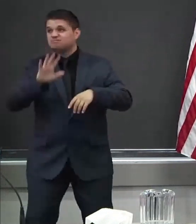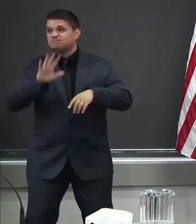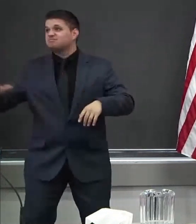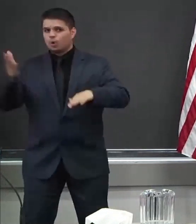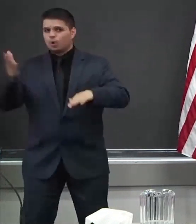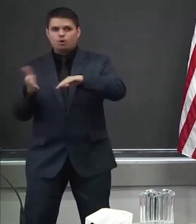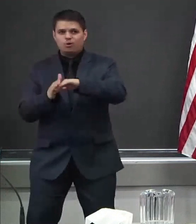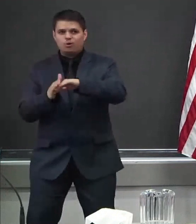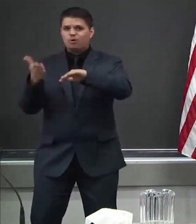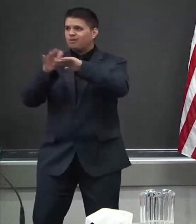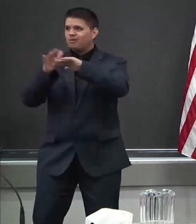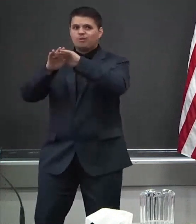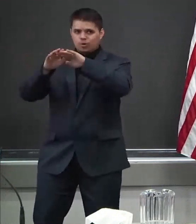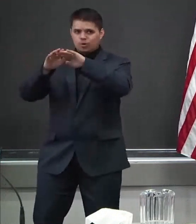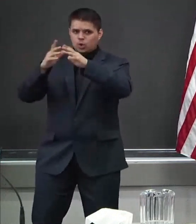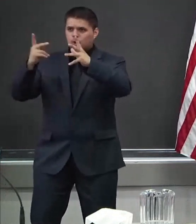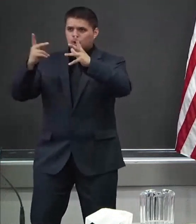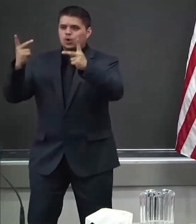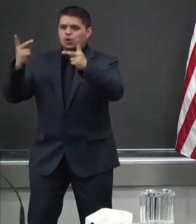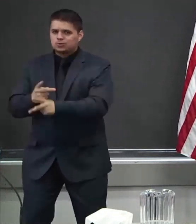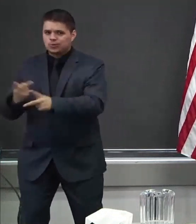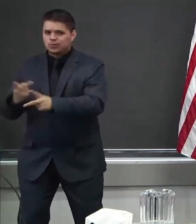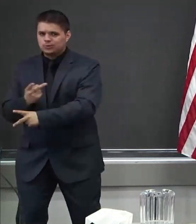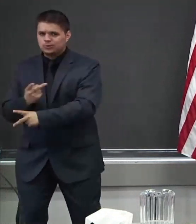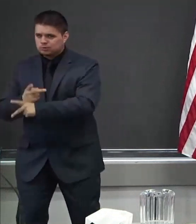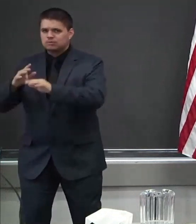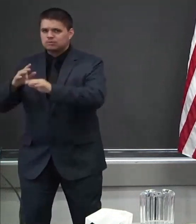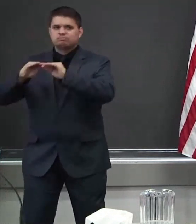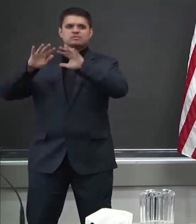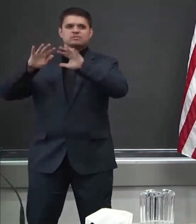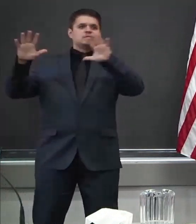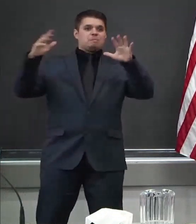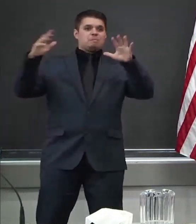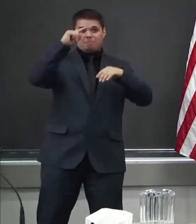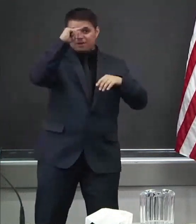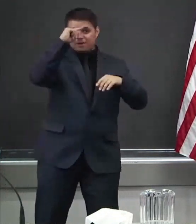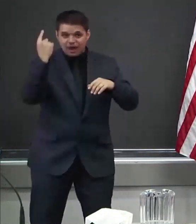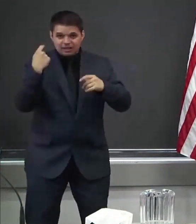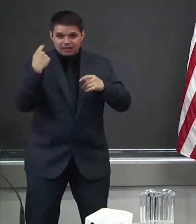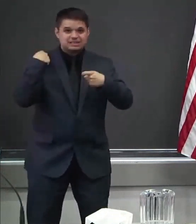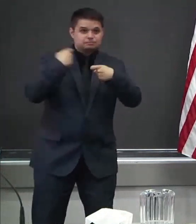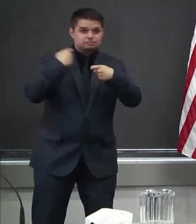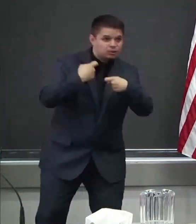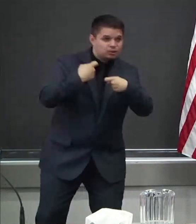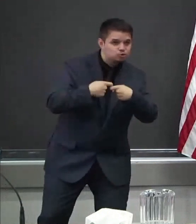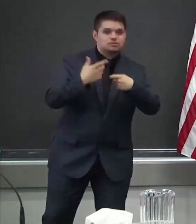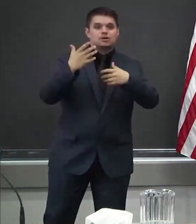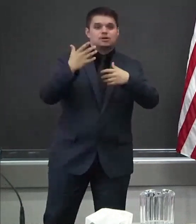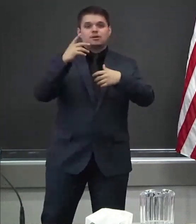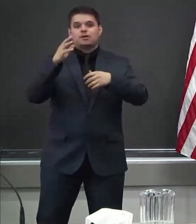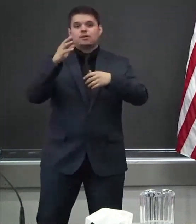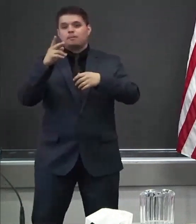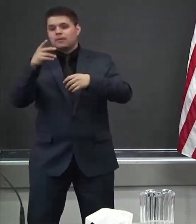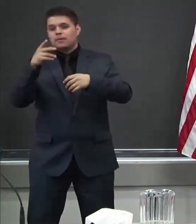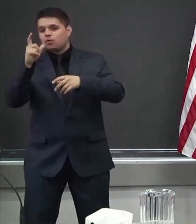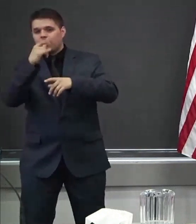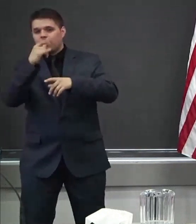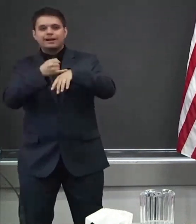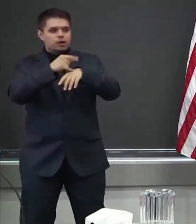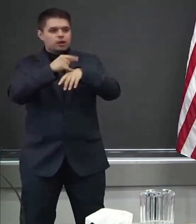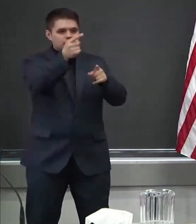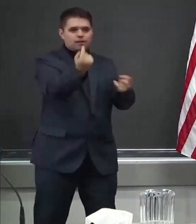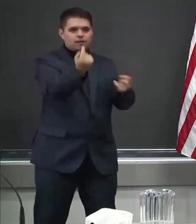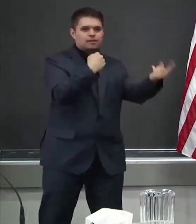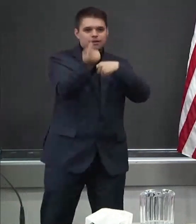that has sickened and killed Black, Latinx, Pacific and Islander, and other communities